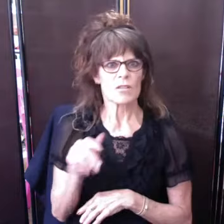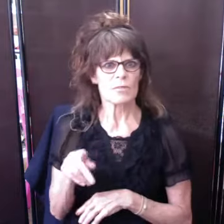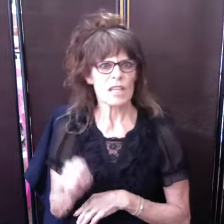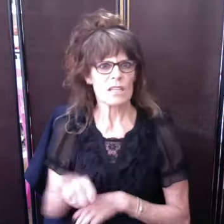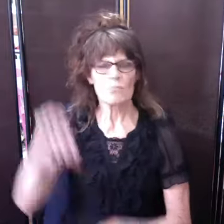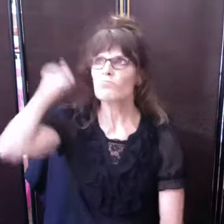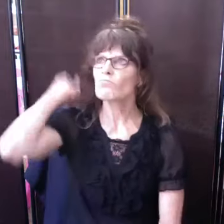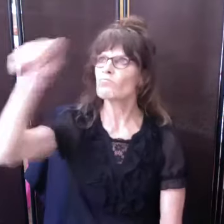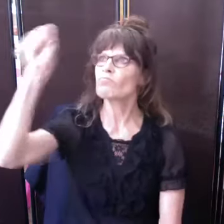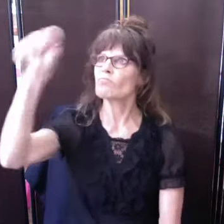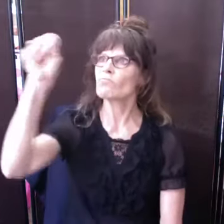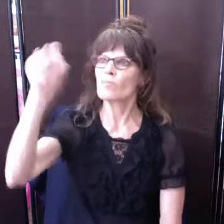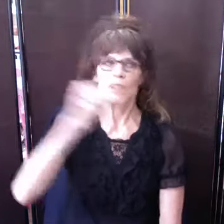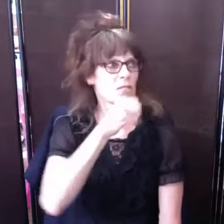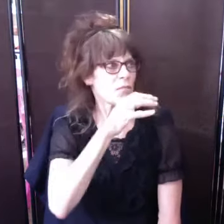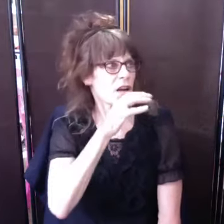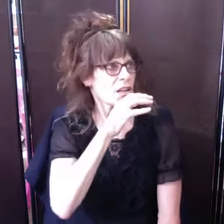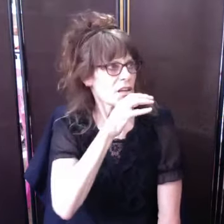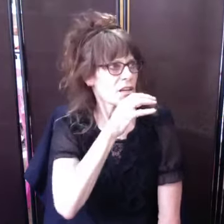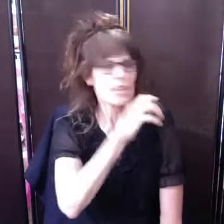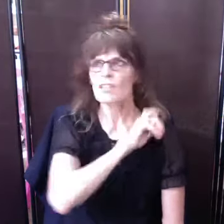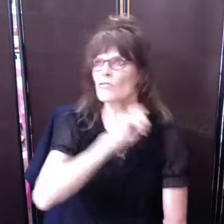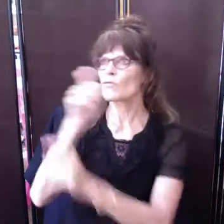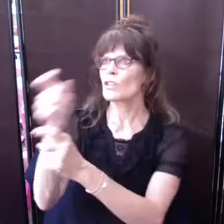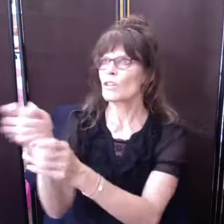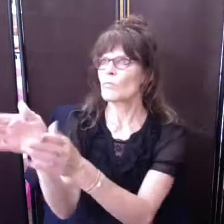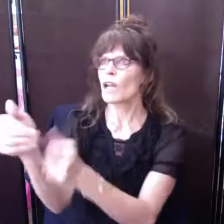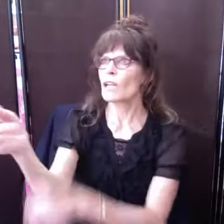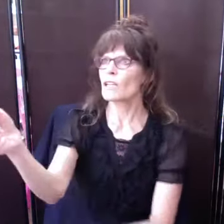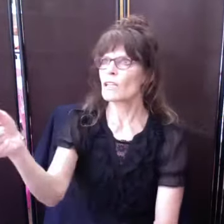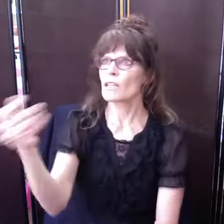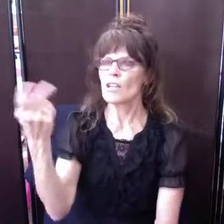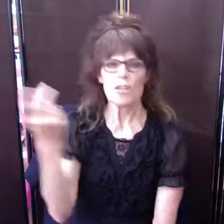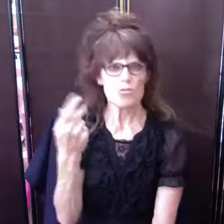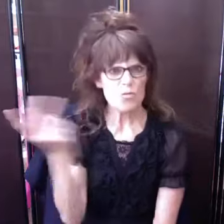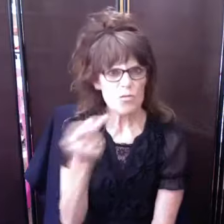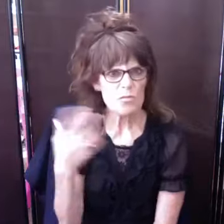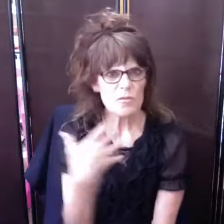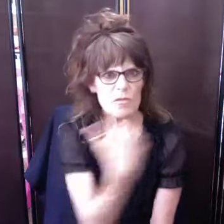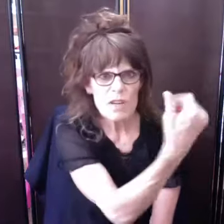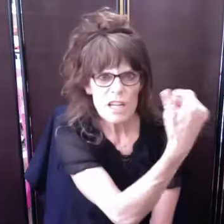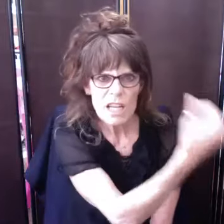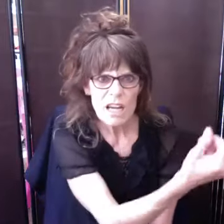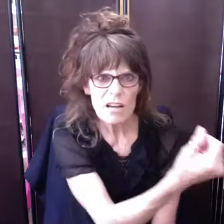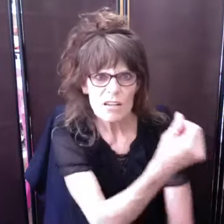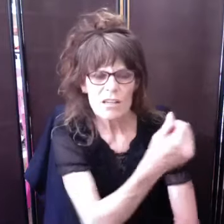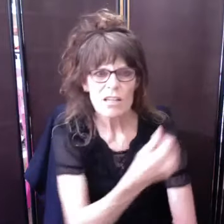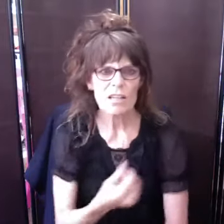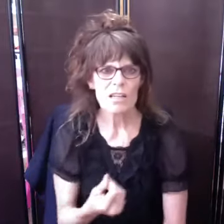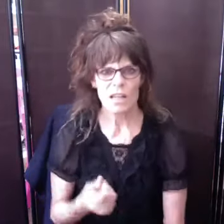My mother, he handed her a strange little package. They went off on a date that afternoon, that evening, and they dumped me off at his mother's